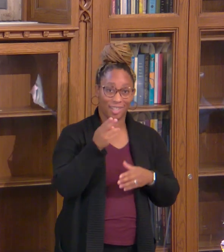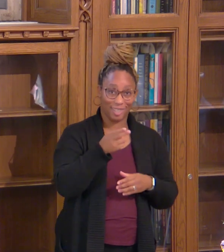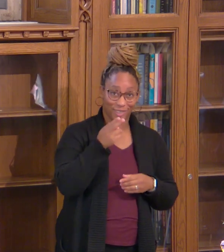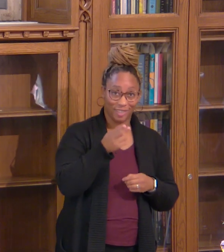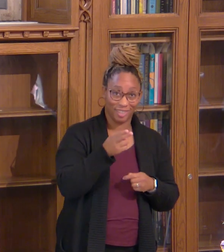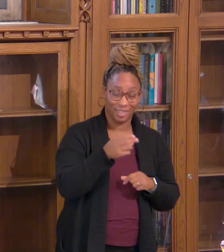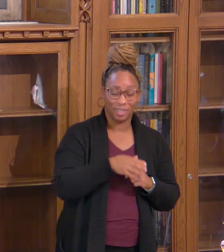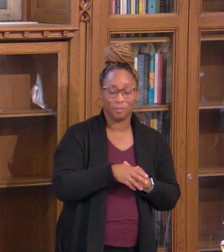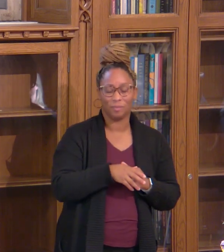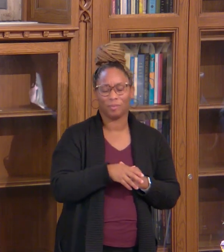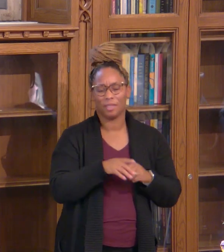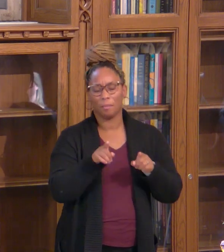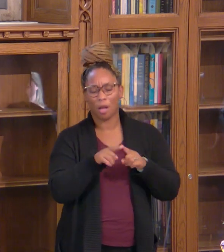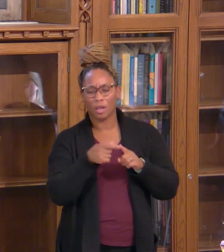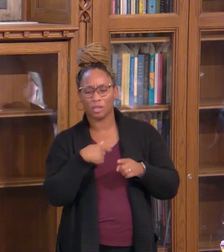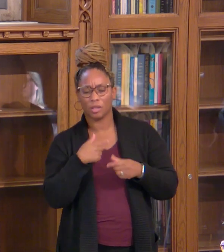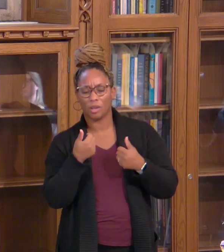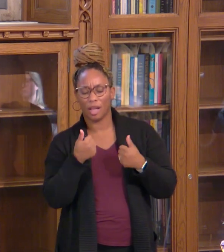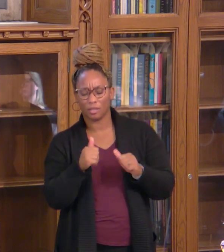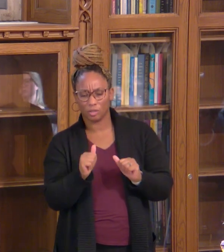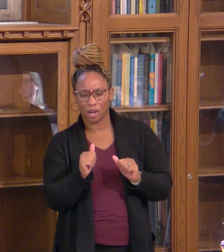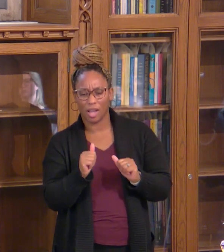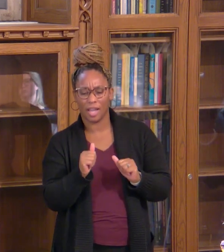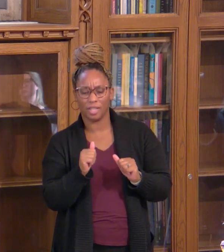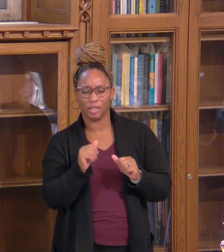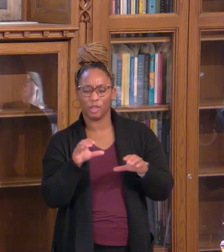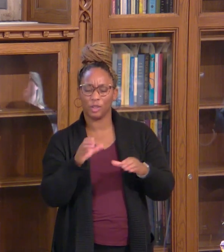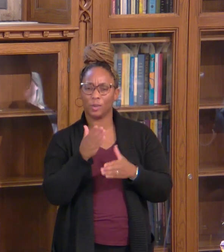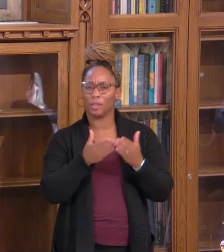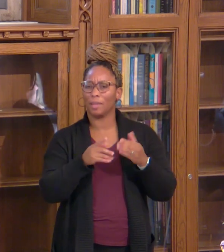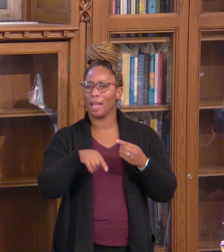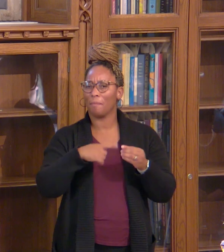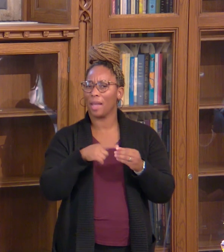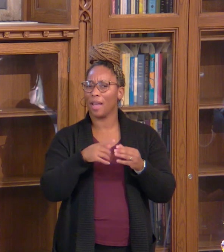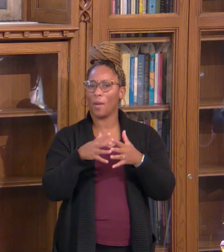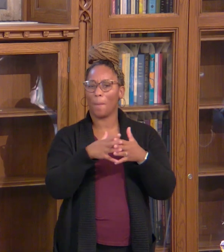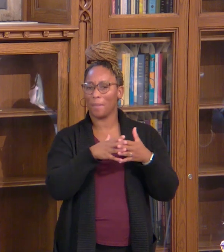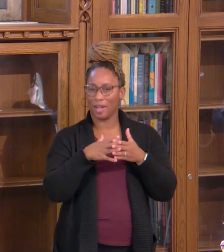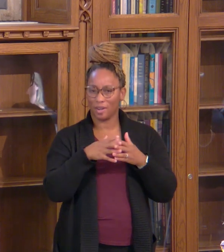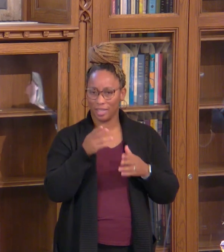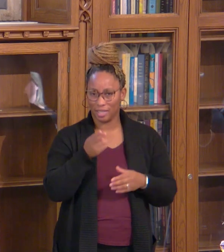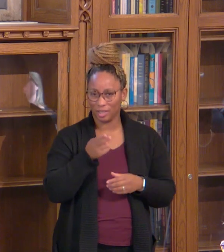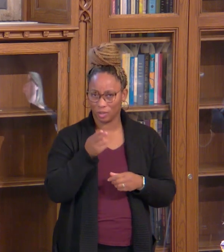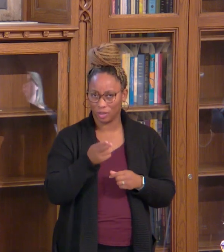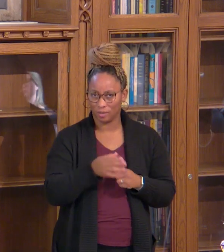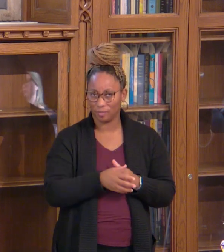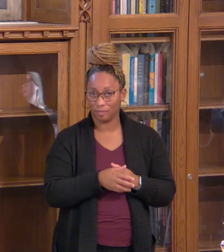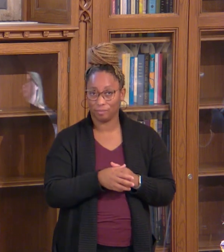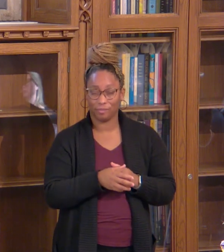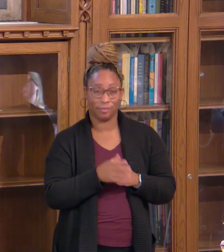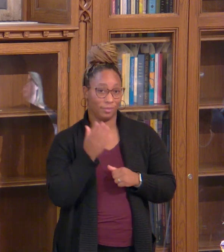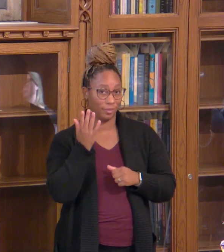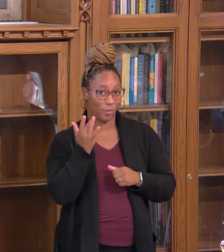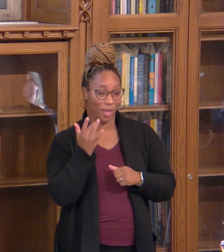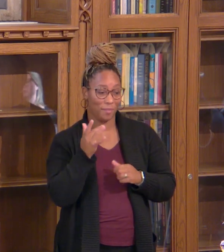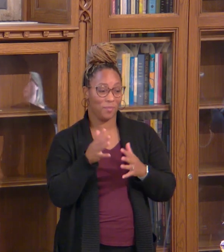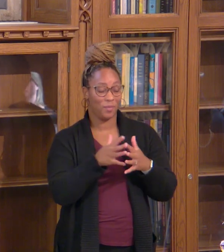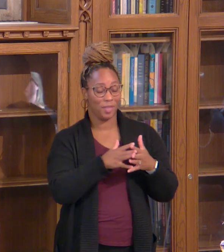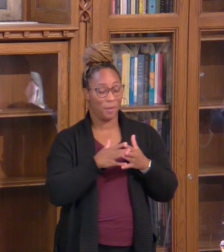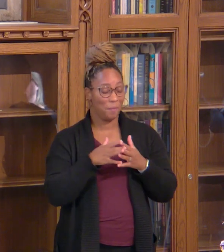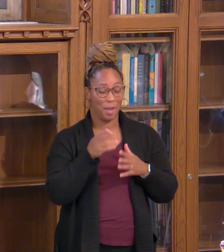history but I also tried to do something about American history because American